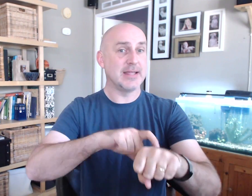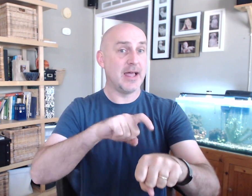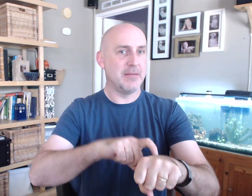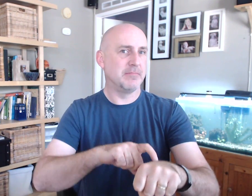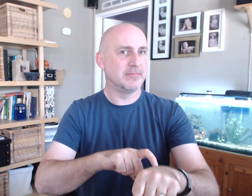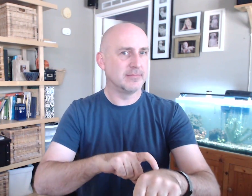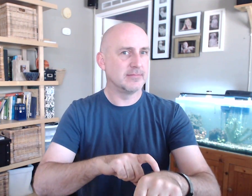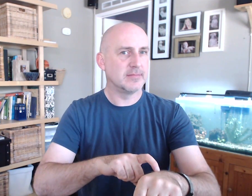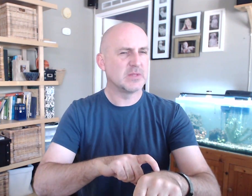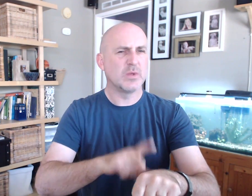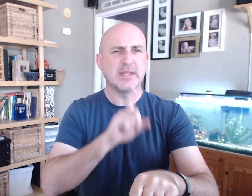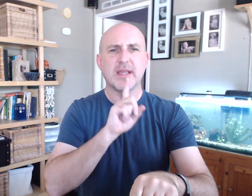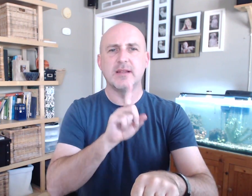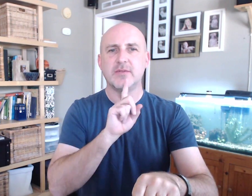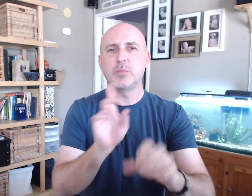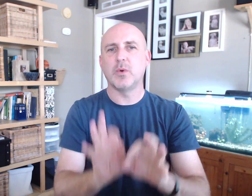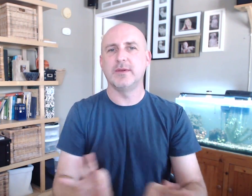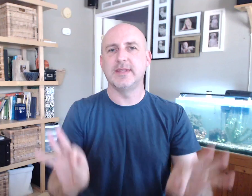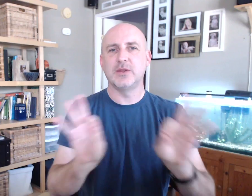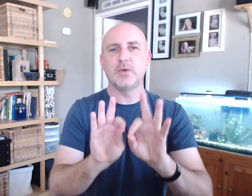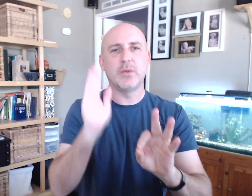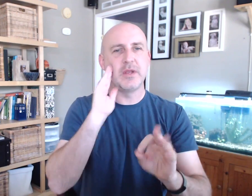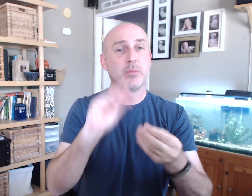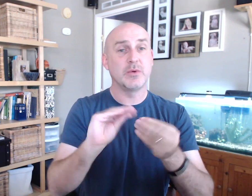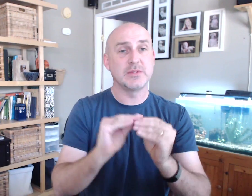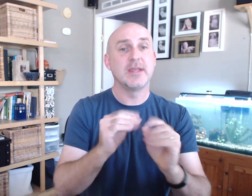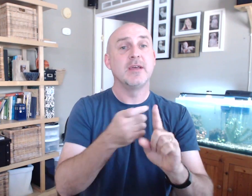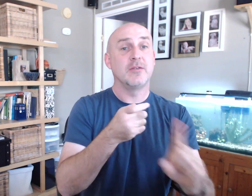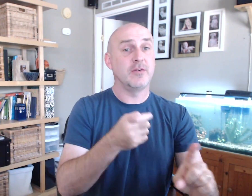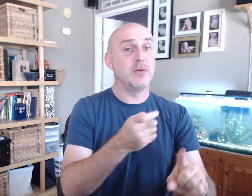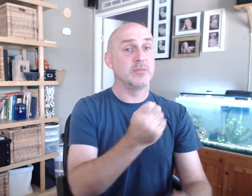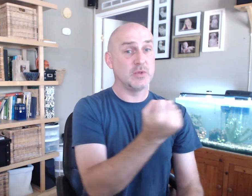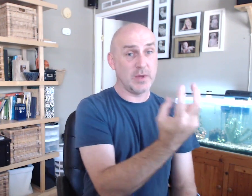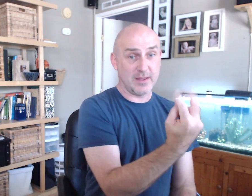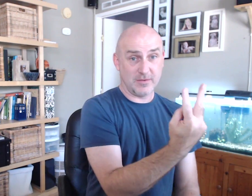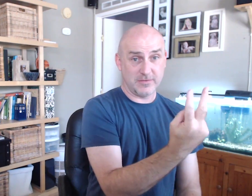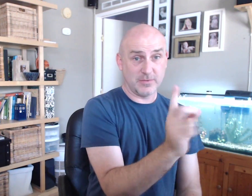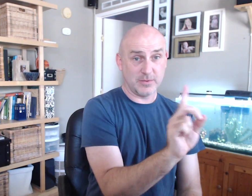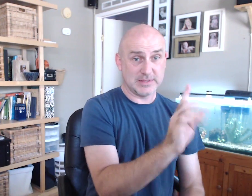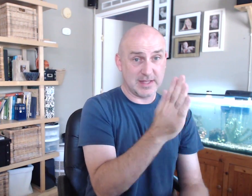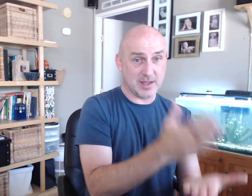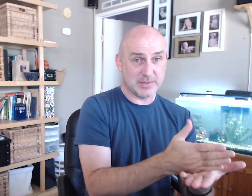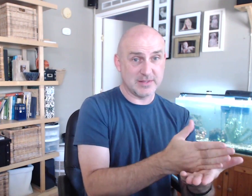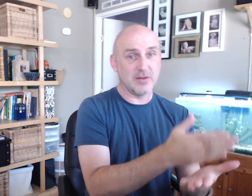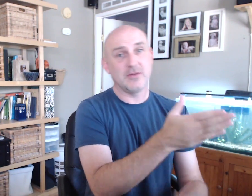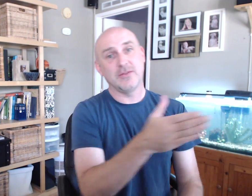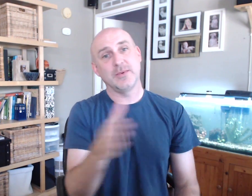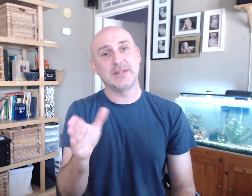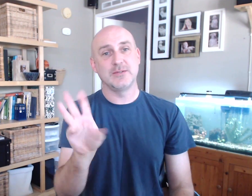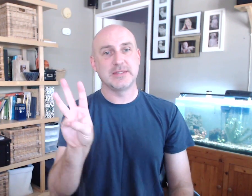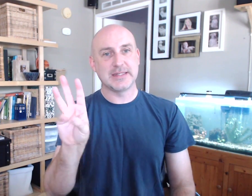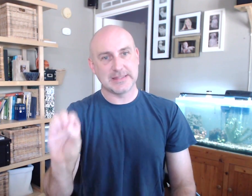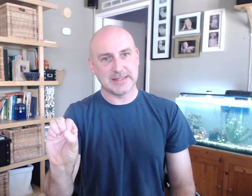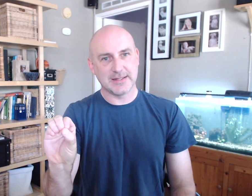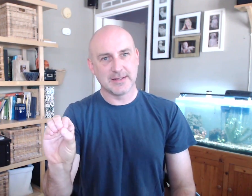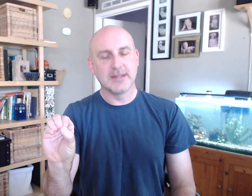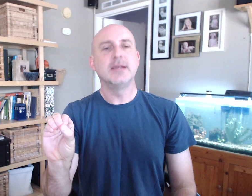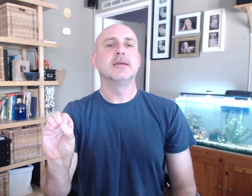time. It's really kind of important that you know the numbers from 12, where we stopped, all the way to 60.